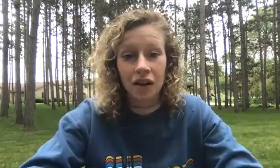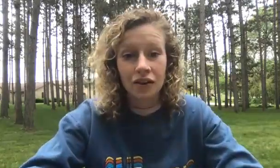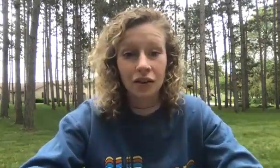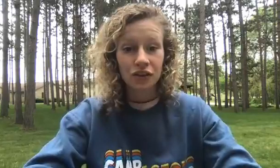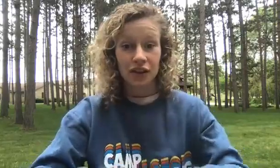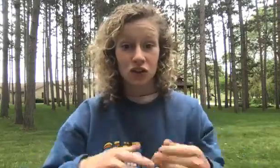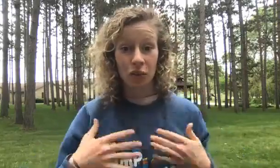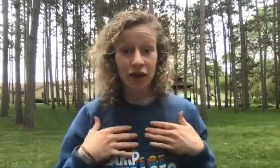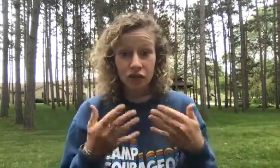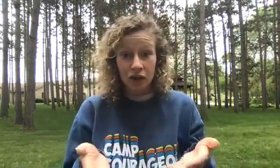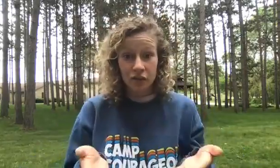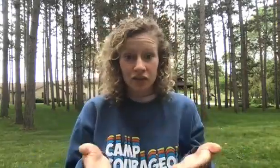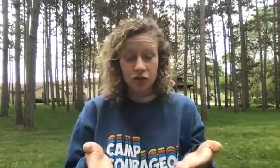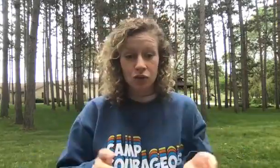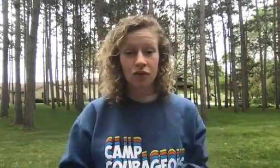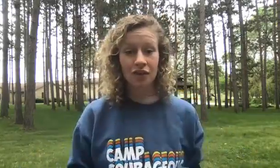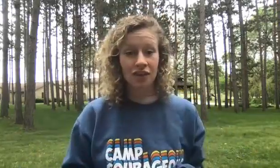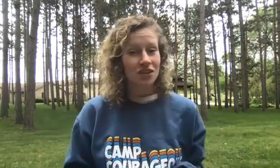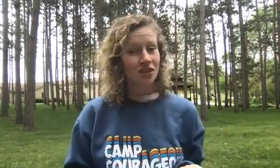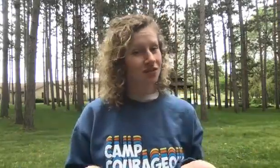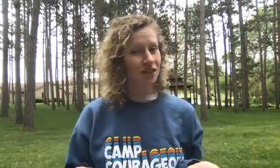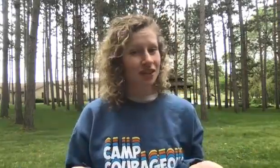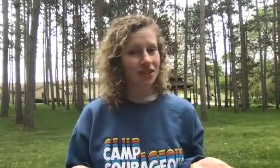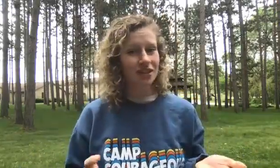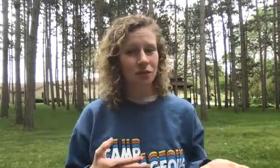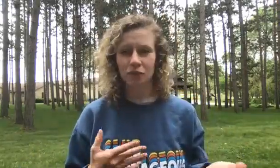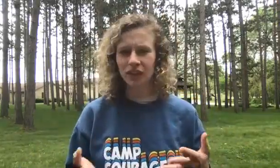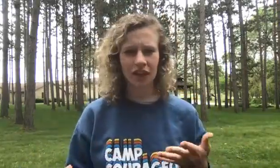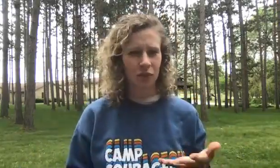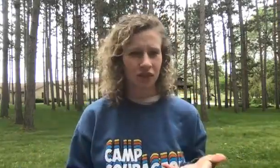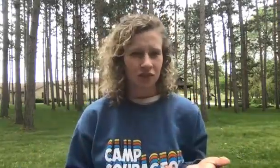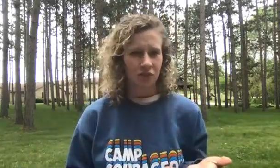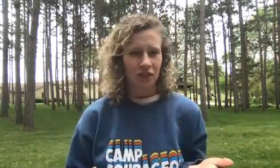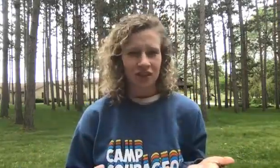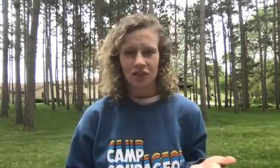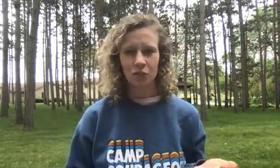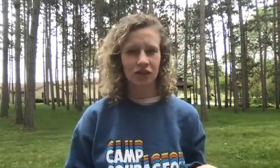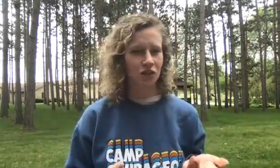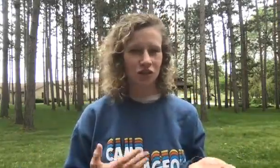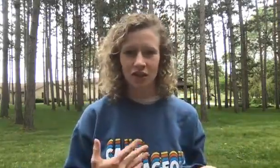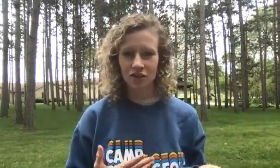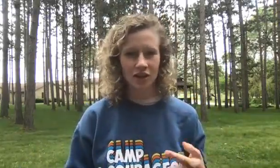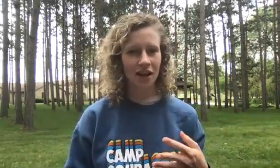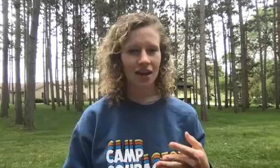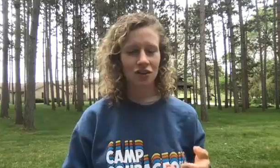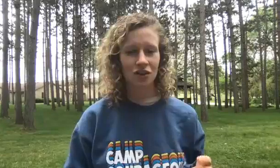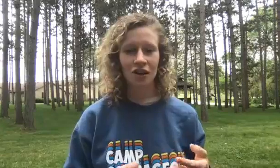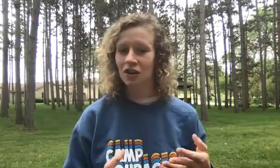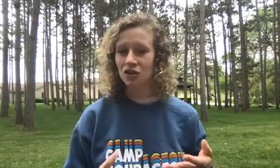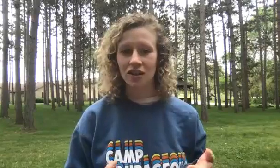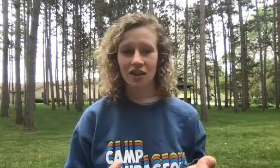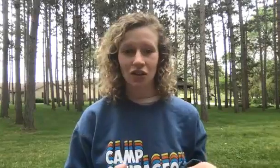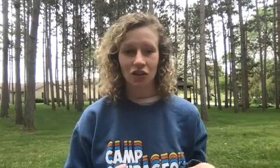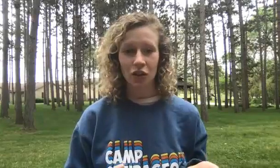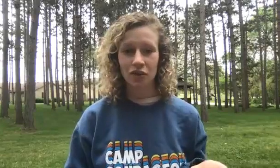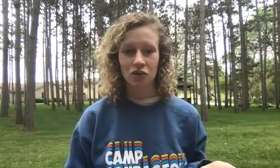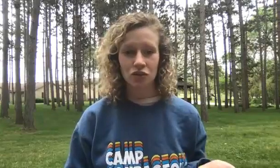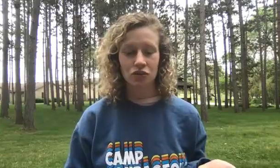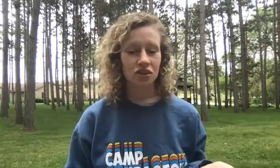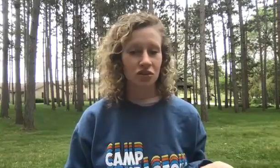Another thing, so after I meet you, it's really nice and polite when you're meeting someone and you're shaking their hand or you're saying hello and introducing yourself.